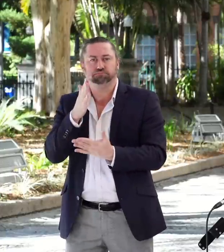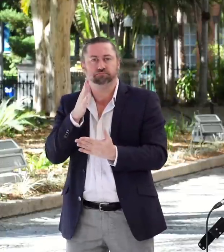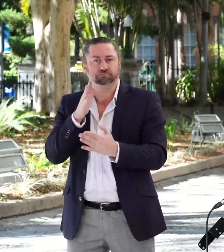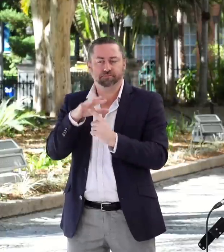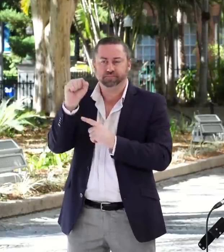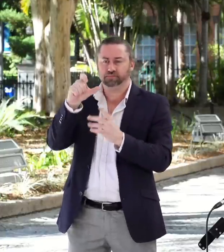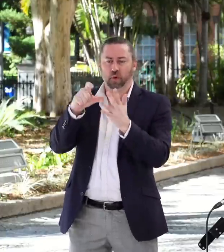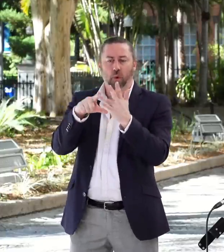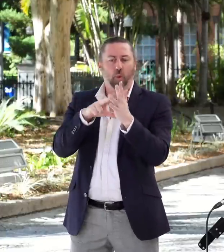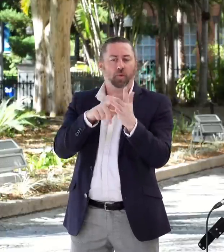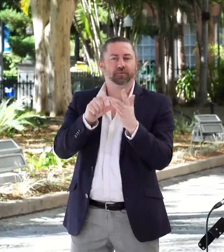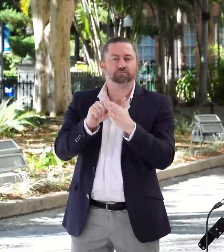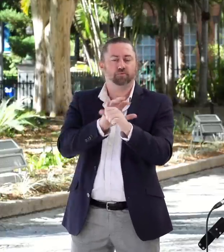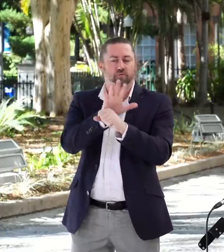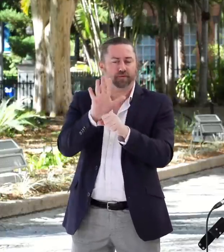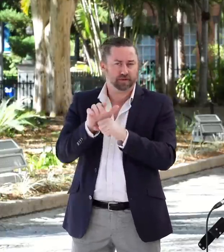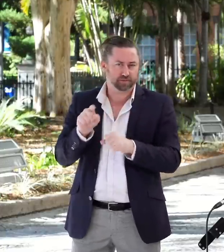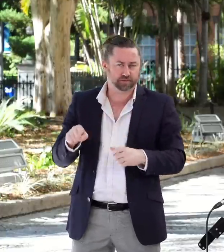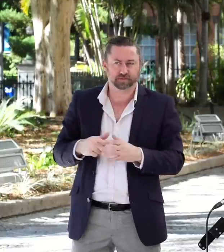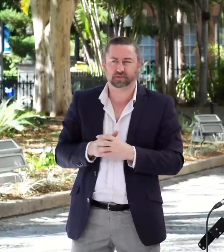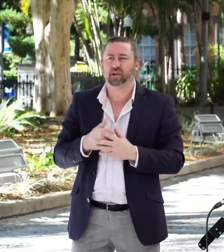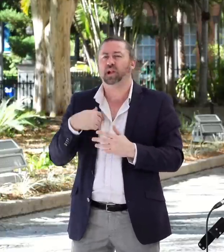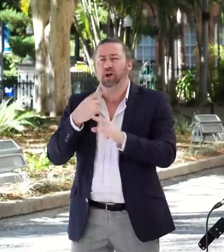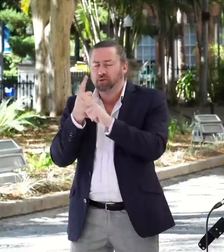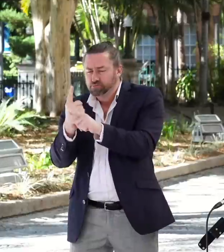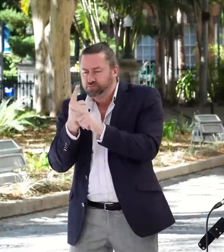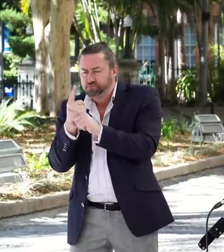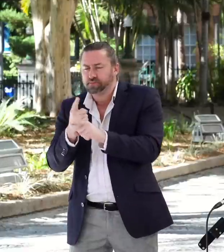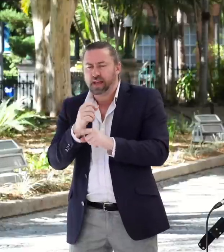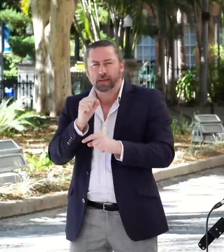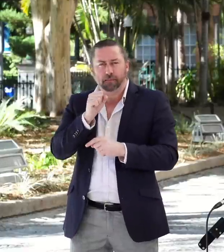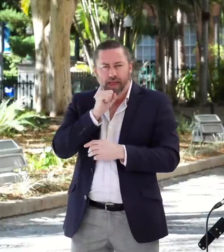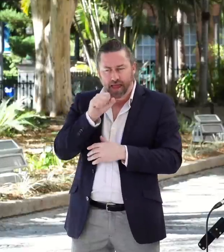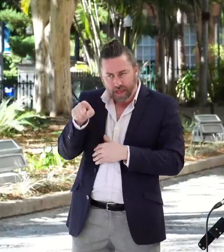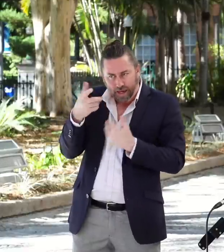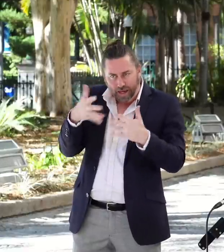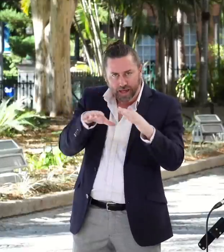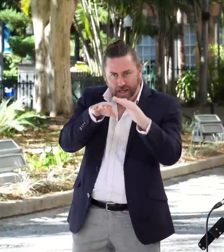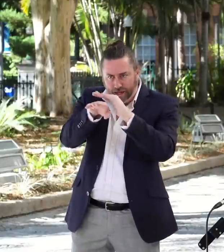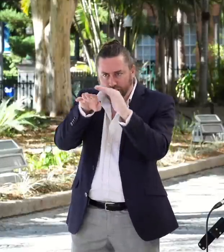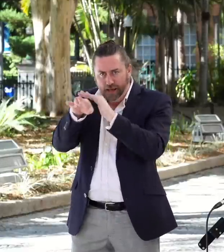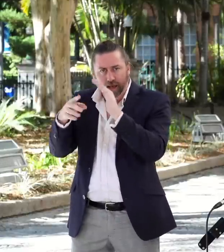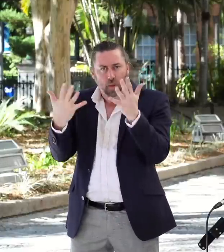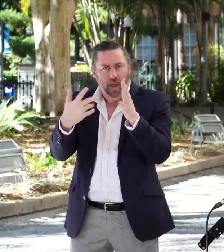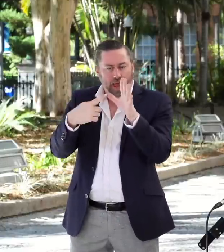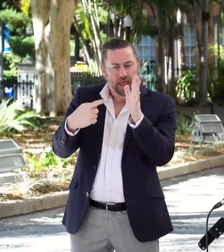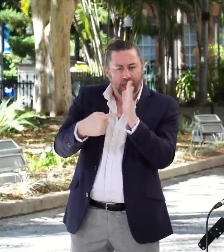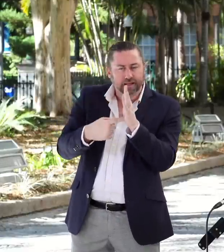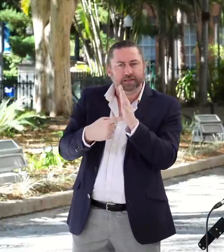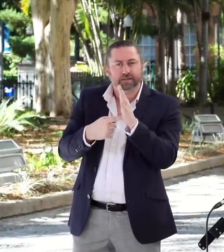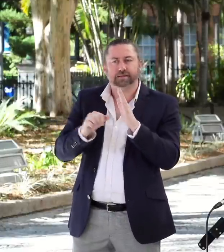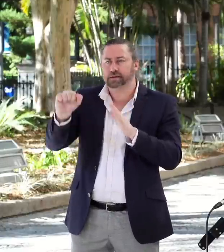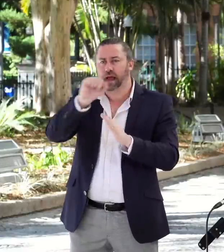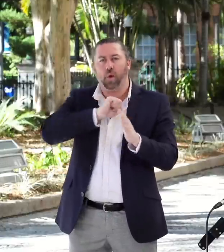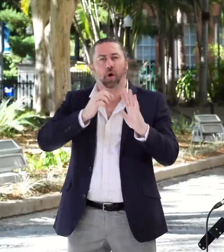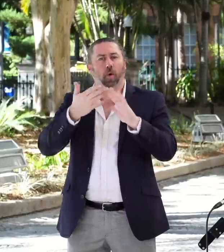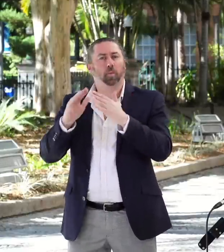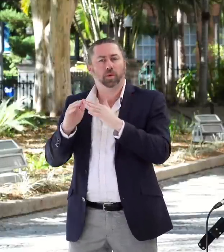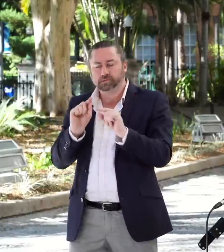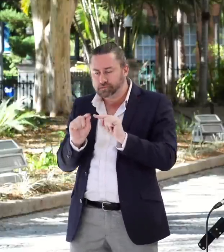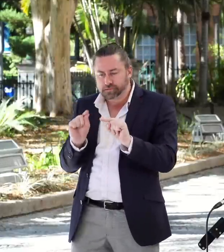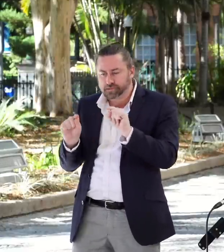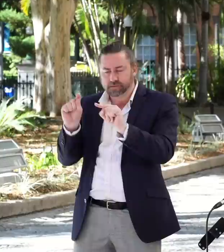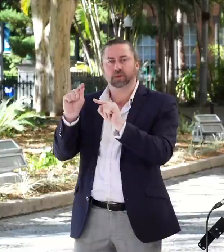already spoken to him, of course, and worked out where he's been out in the community, and we've put all of those